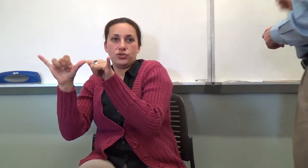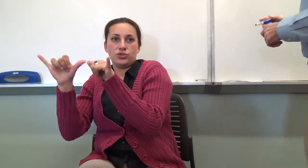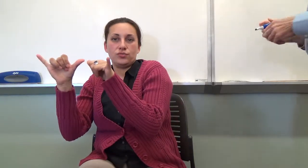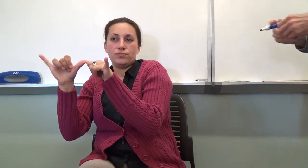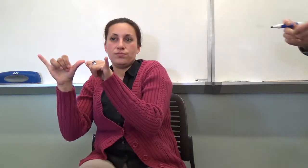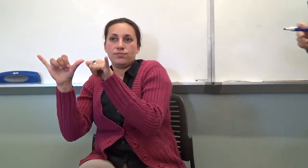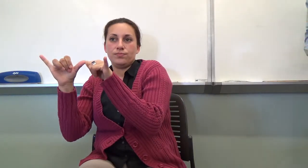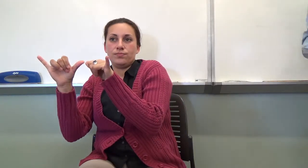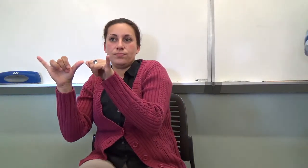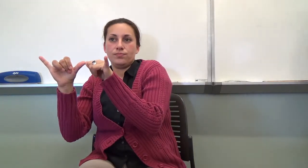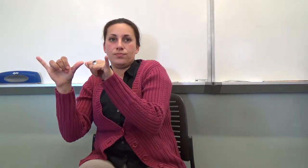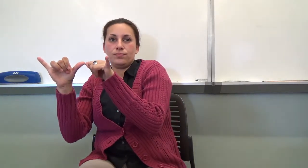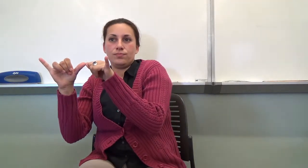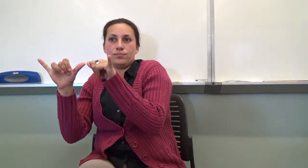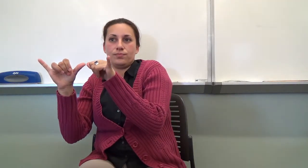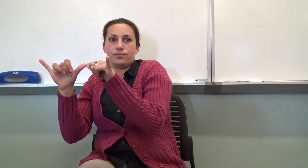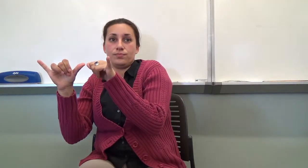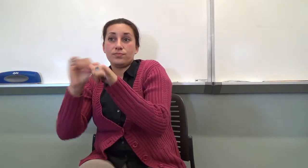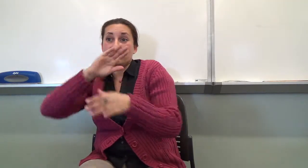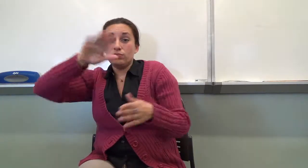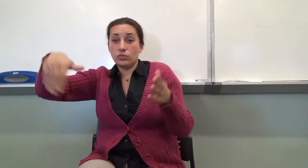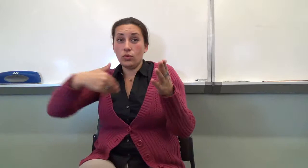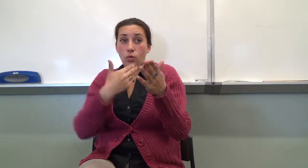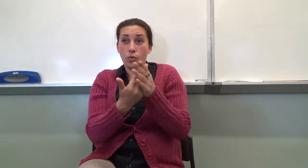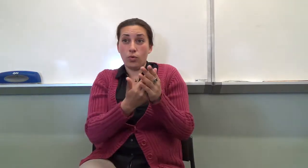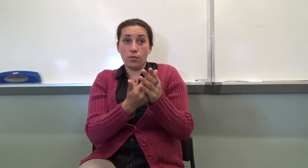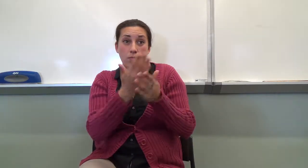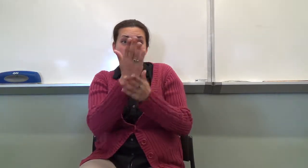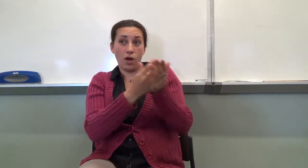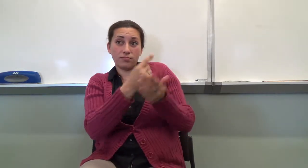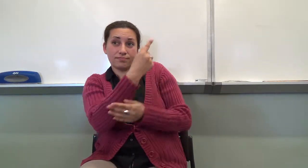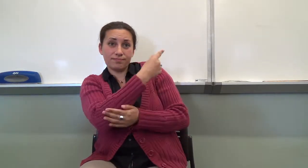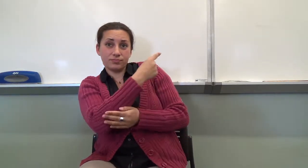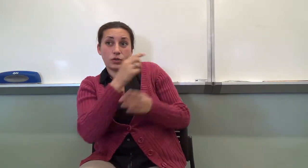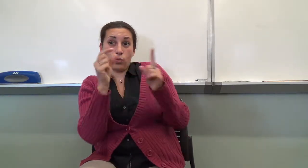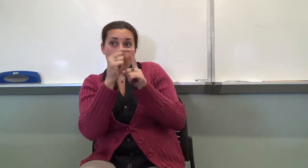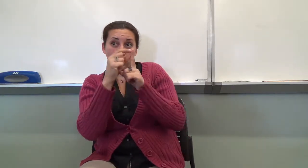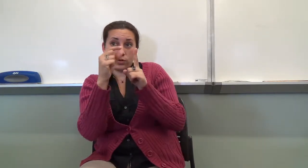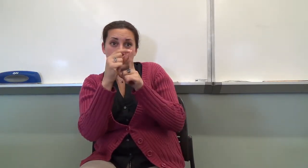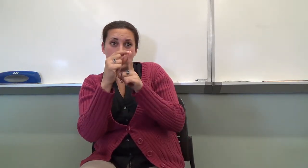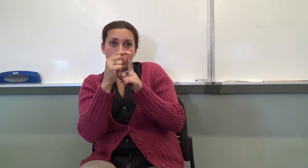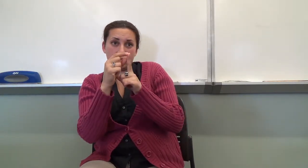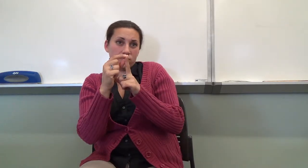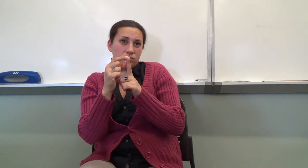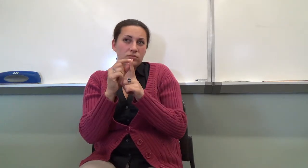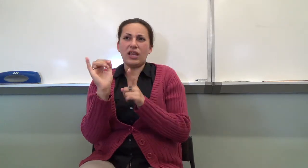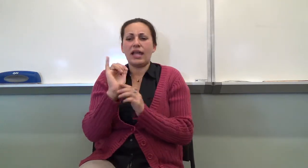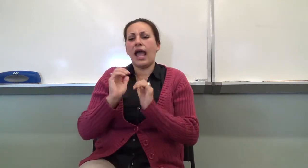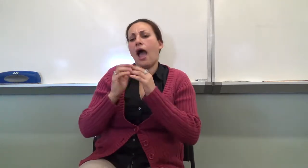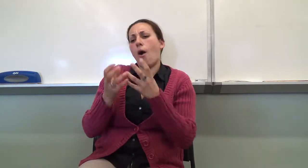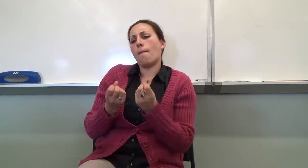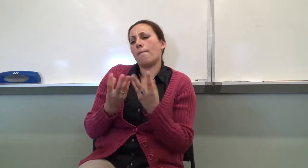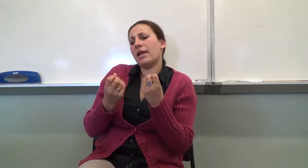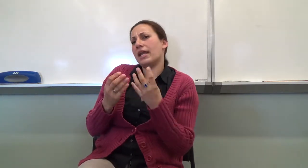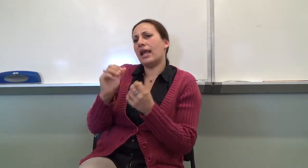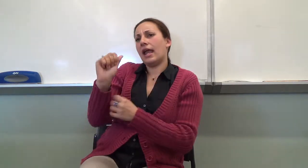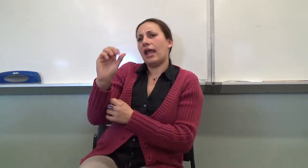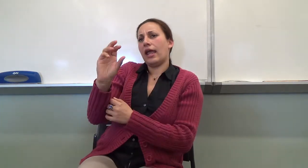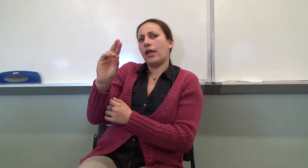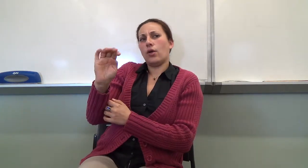Estimate. So this whole thing comes from figuring out how many acres of land you have and how many acres your neighbor has